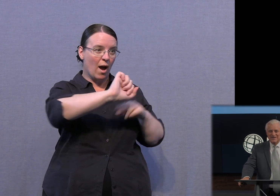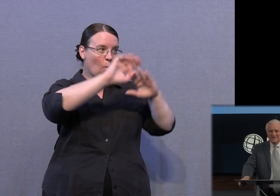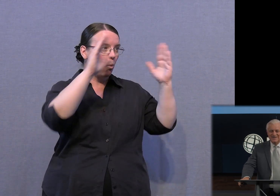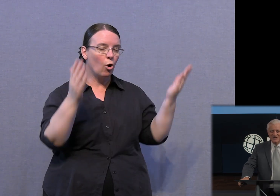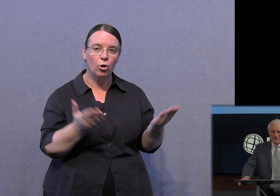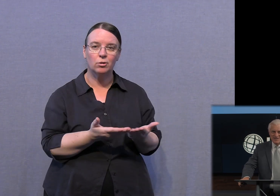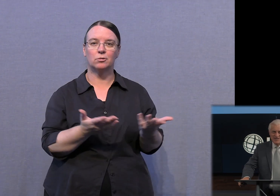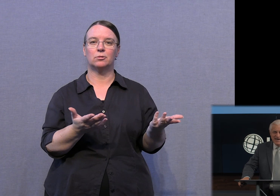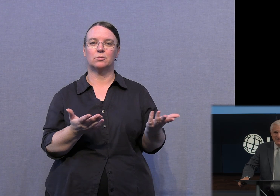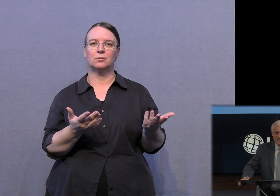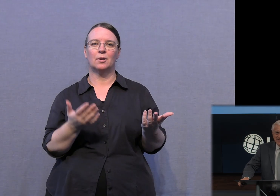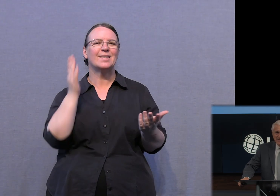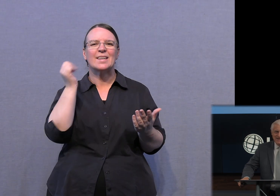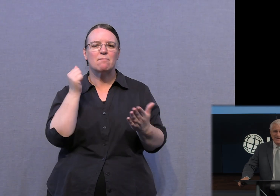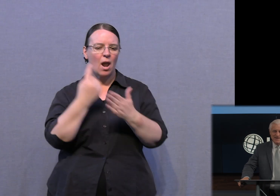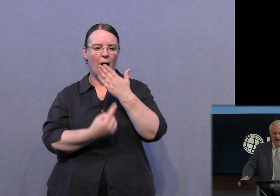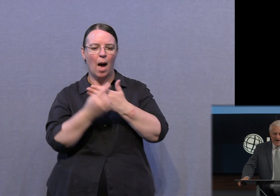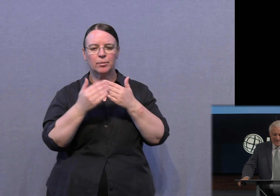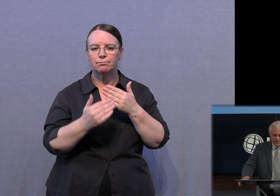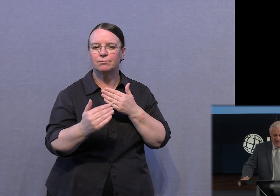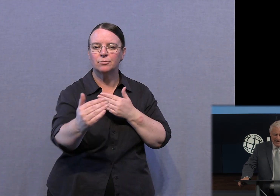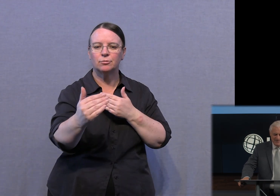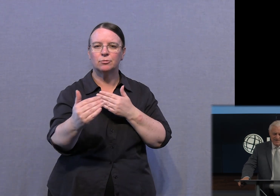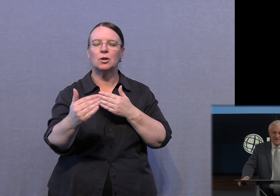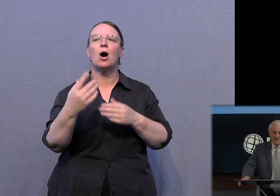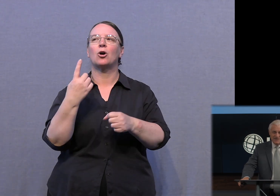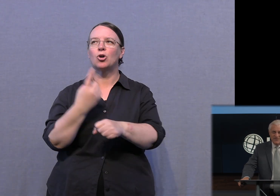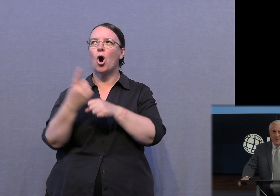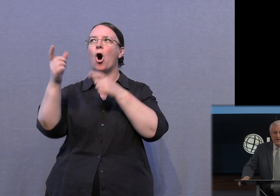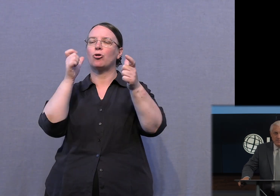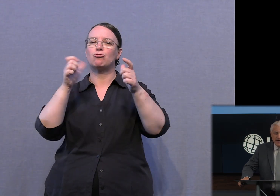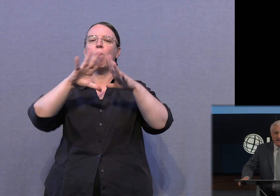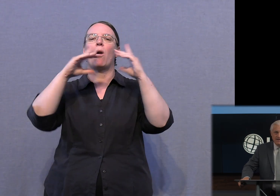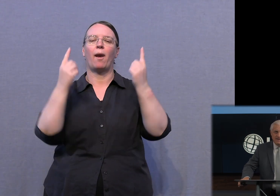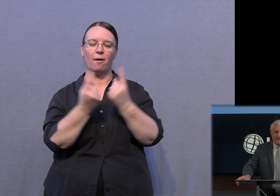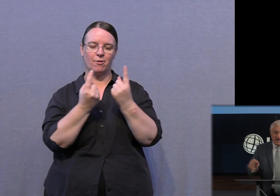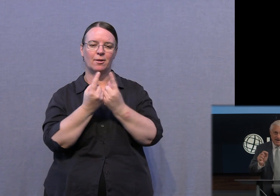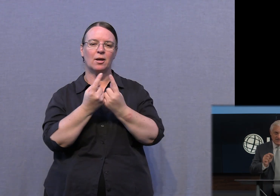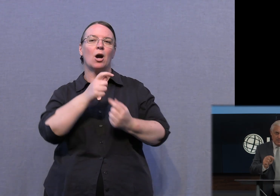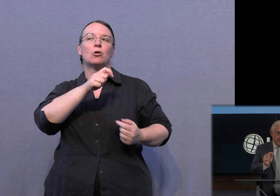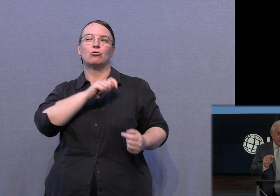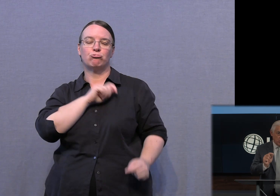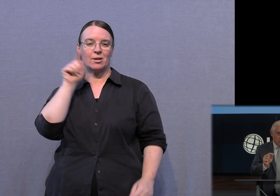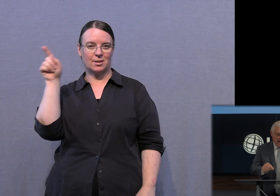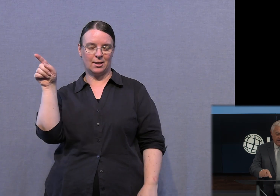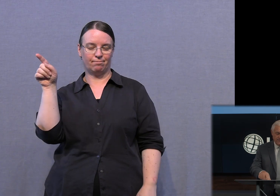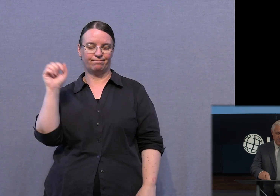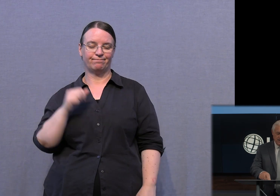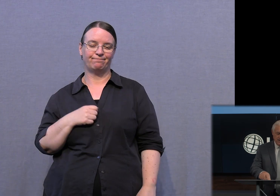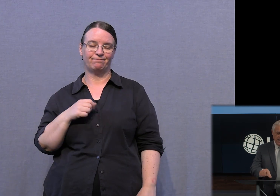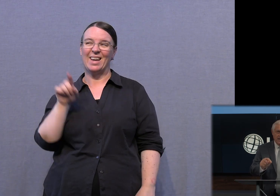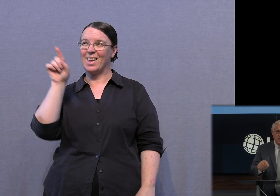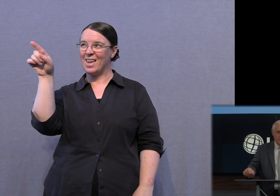control. Trust in Him. God has a plan. Let's follow His plan. God has a plan for your